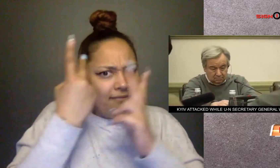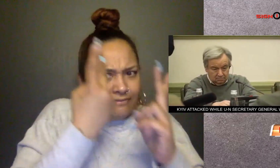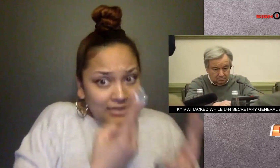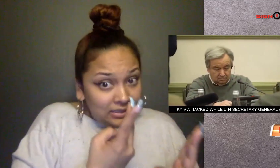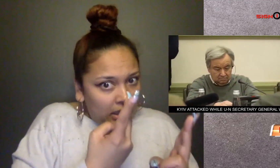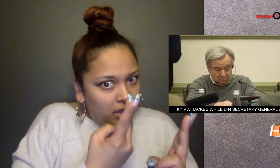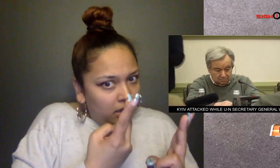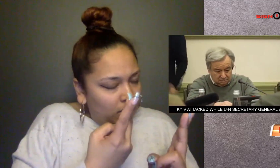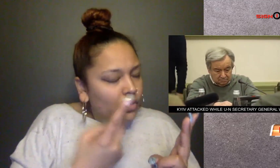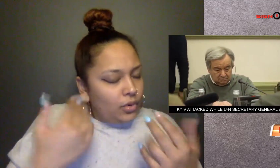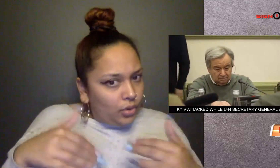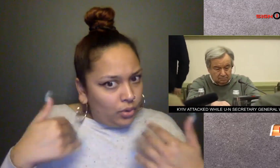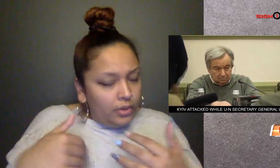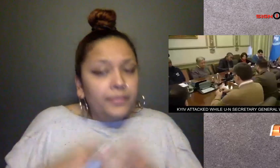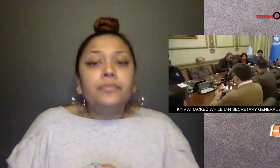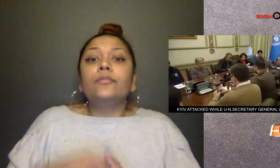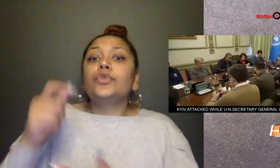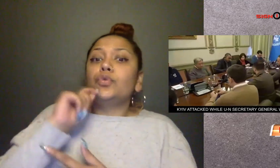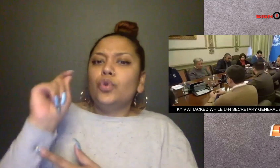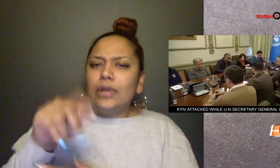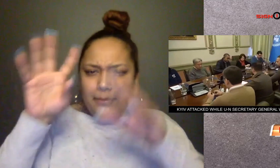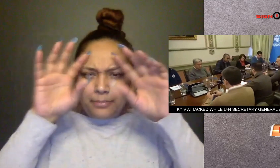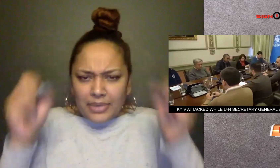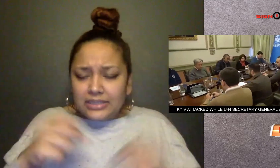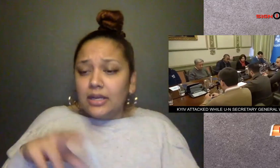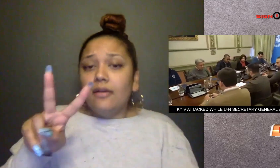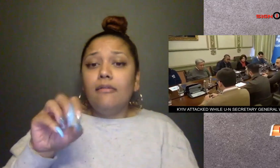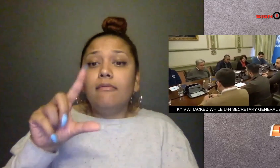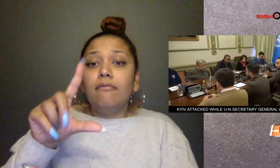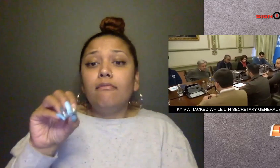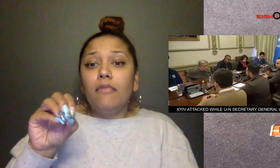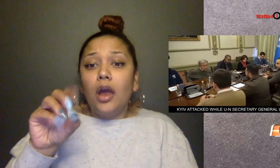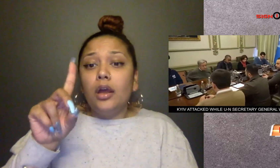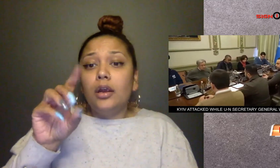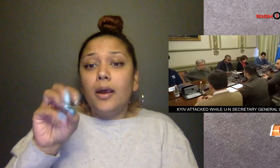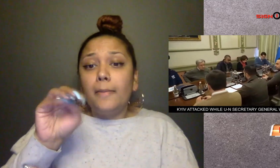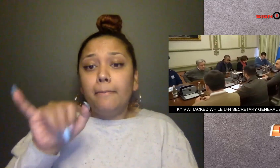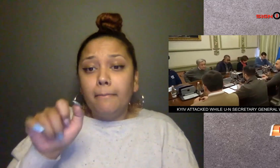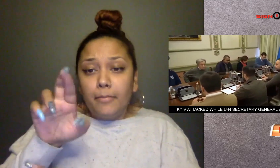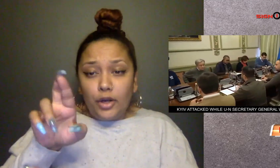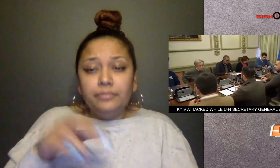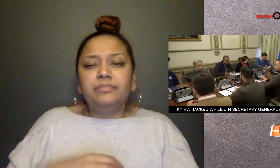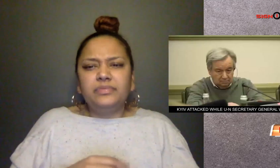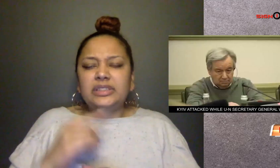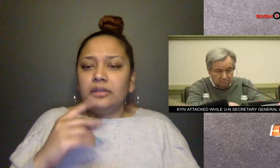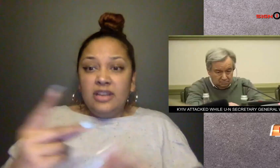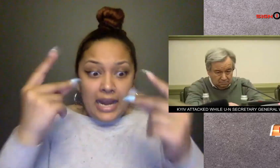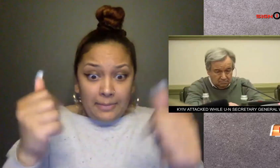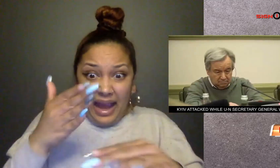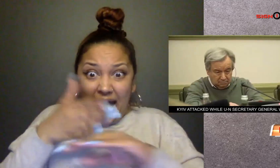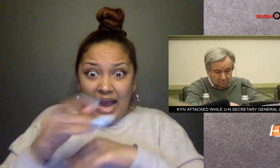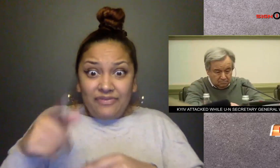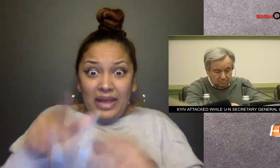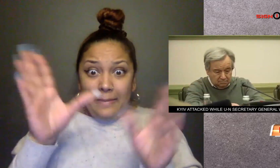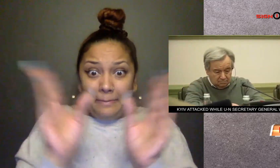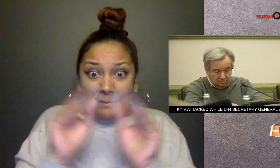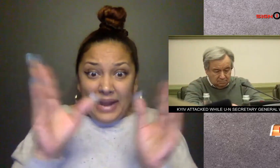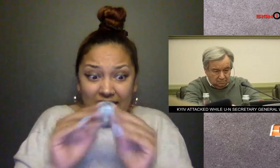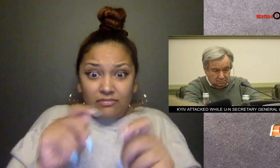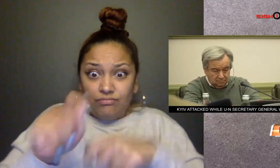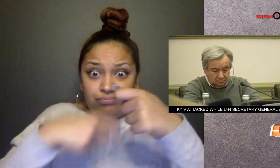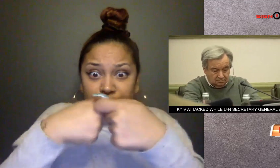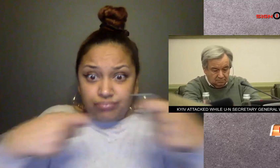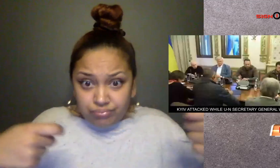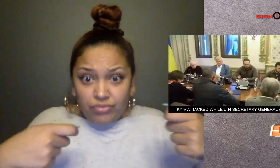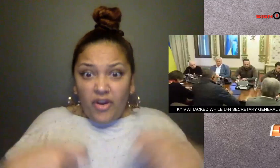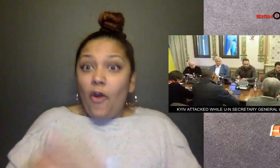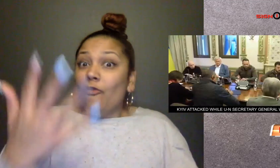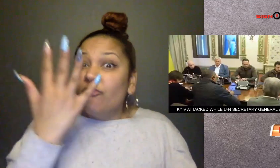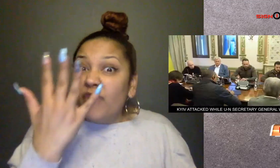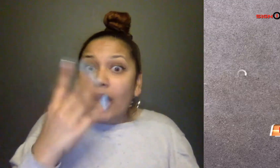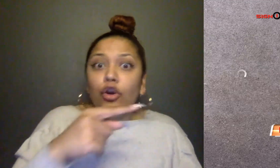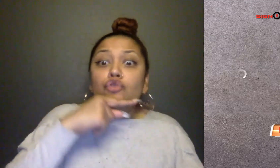Ukraine